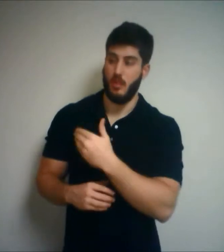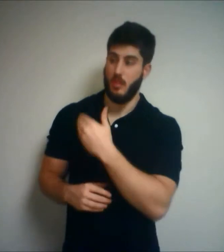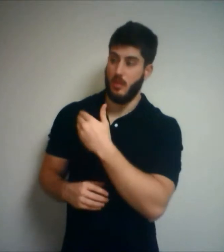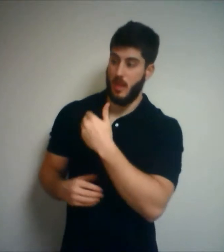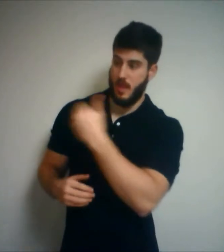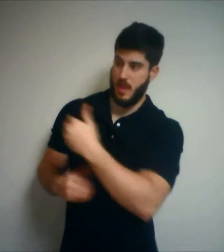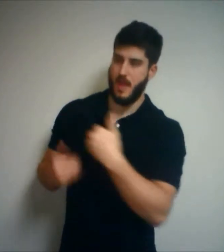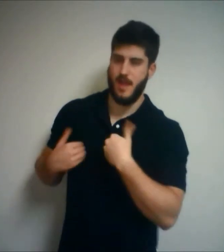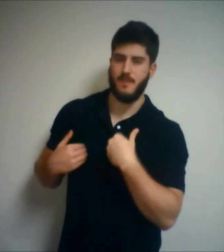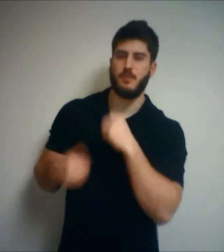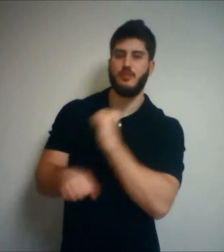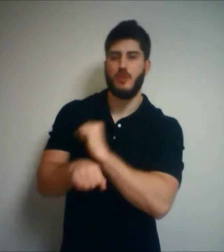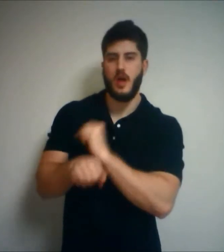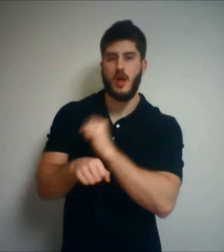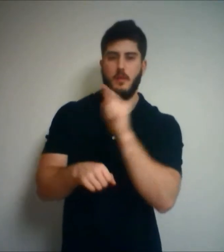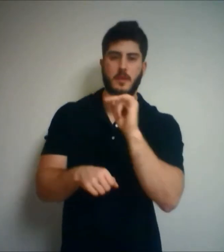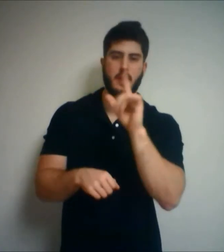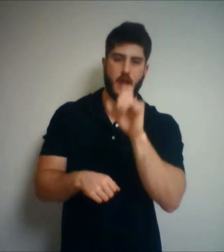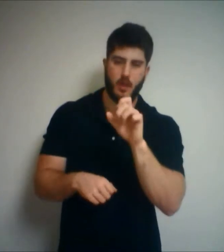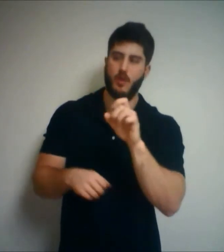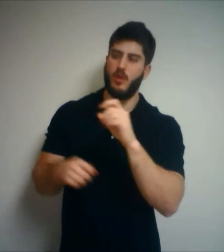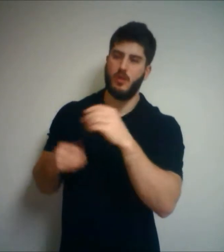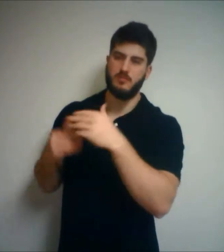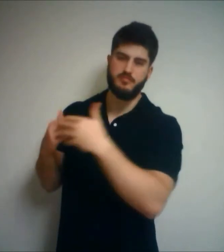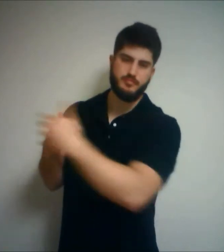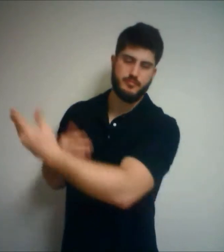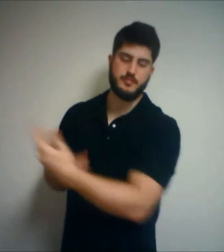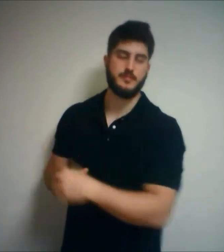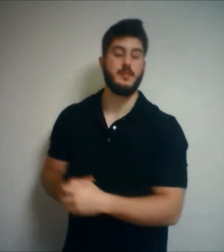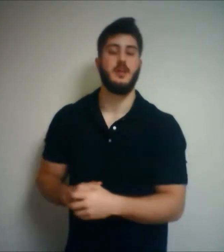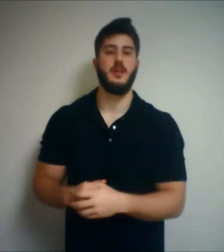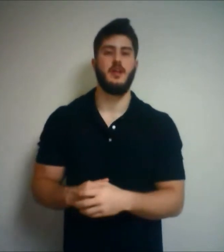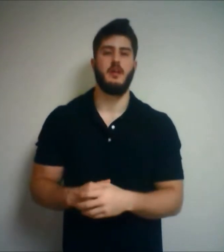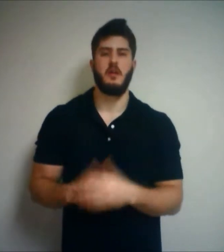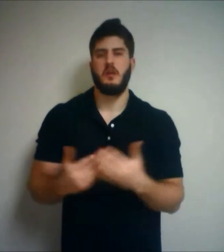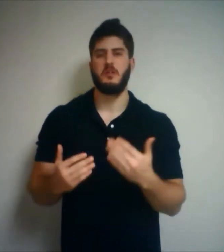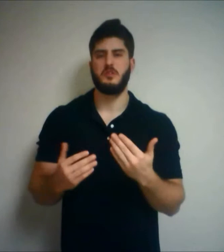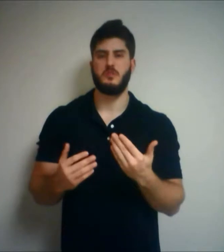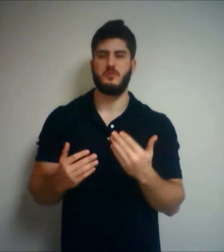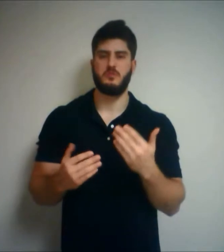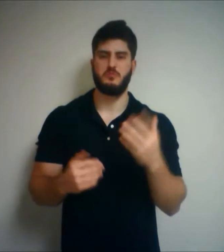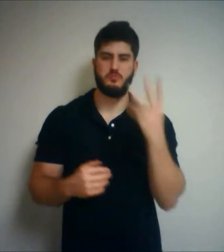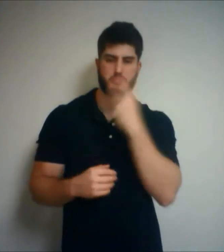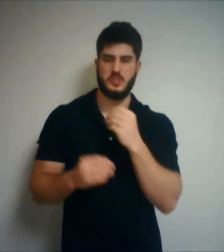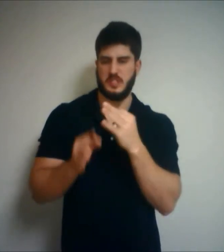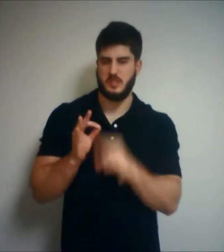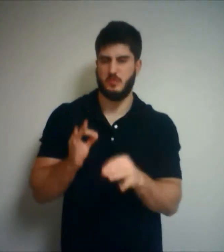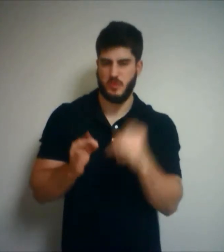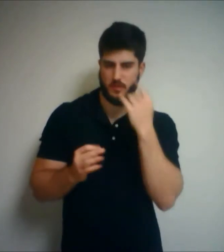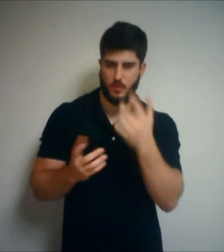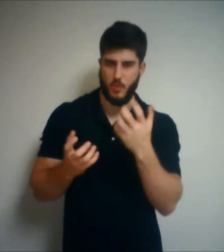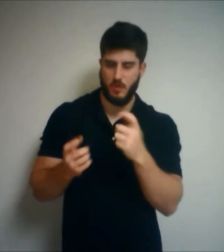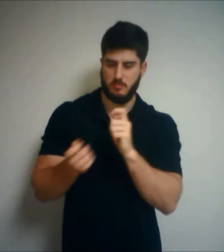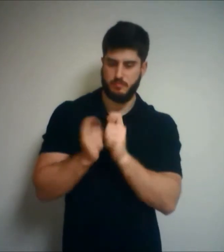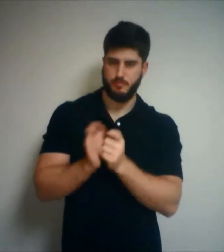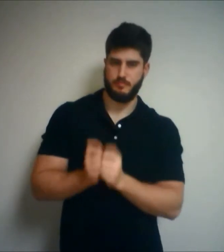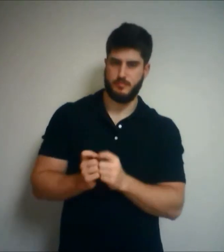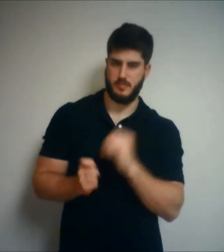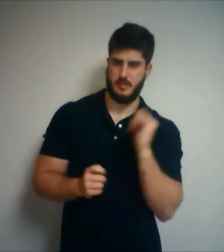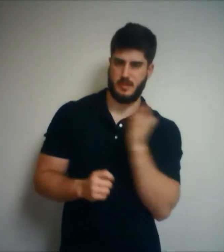titles, and so on. It's quite straightforward to customize this view, and let's